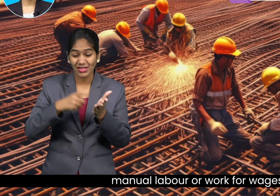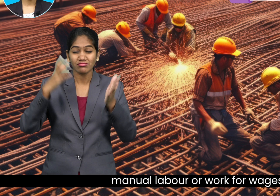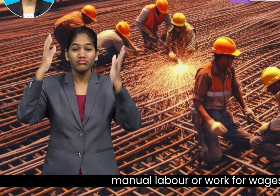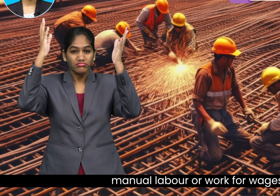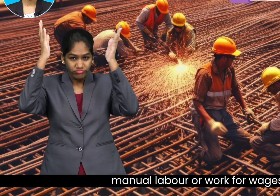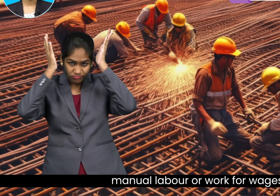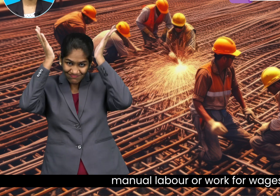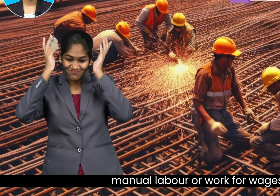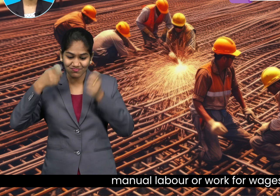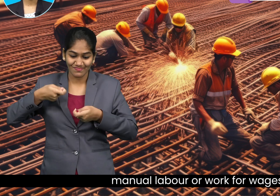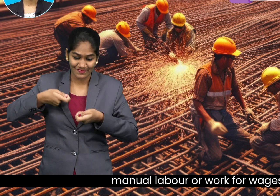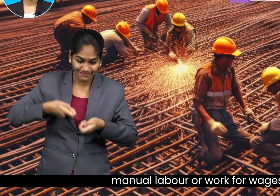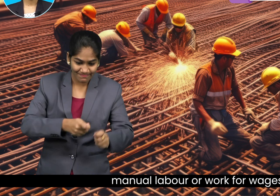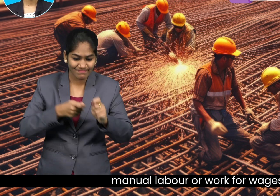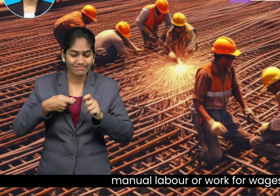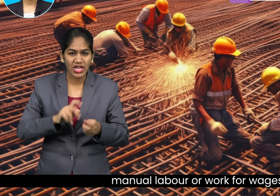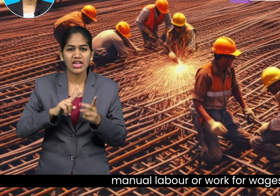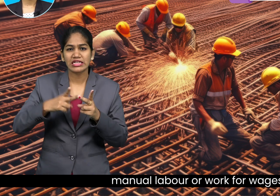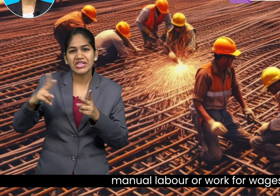wages.